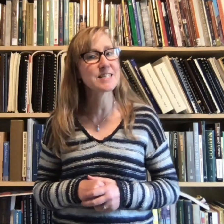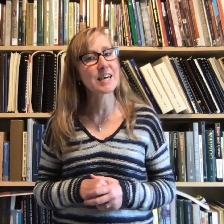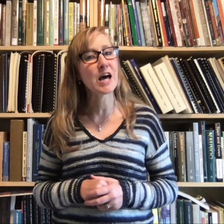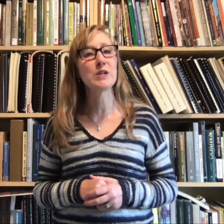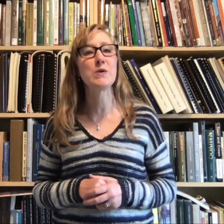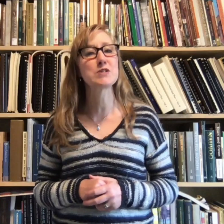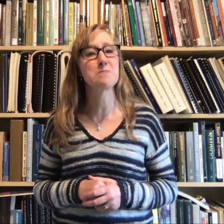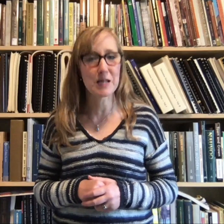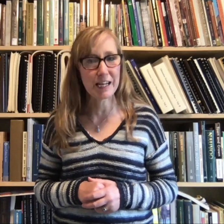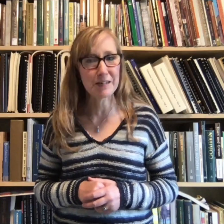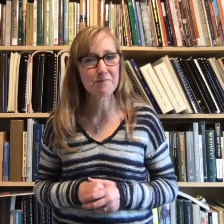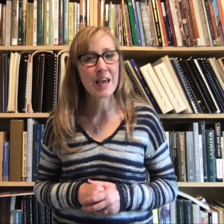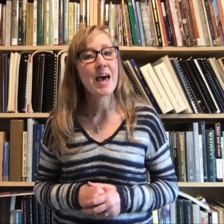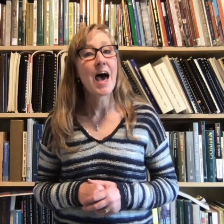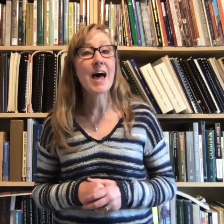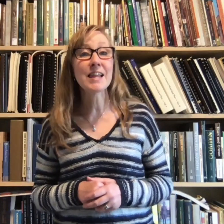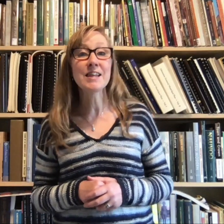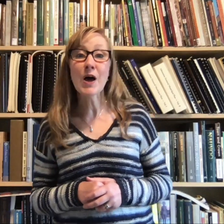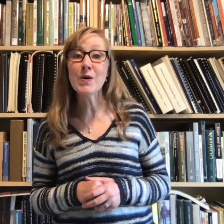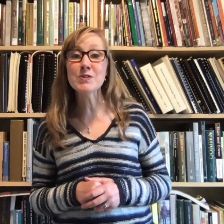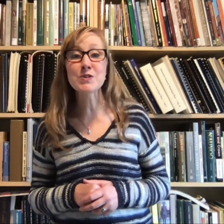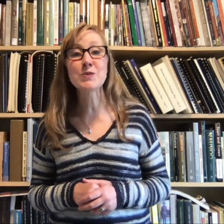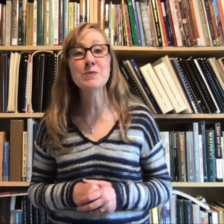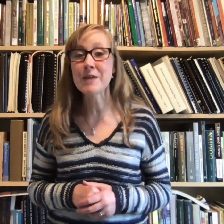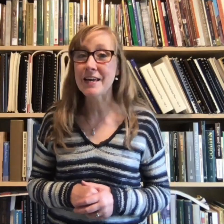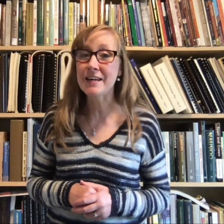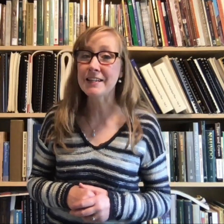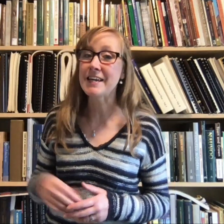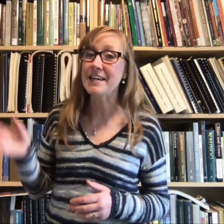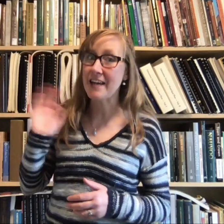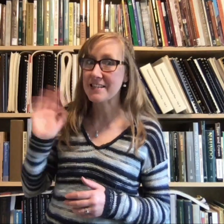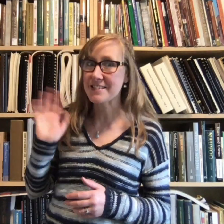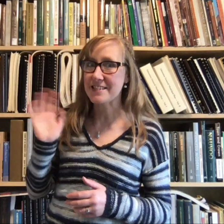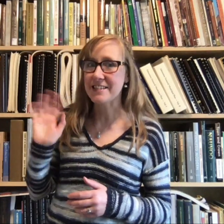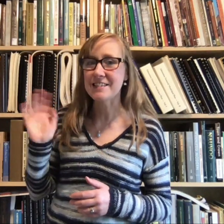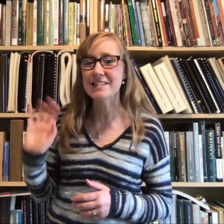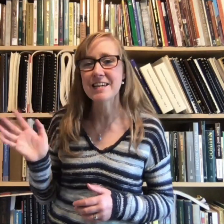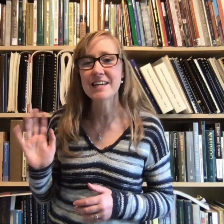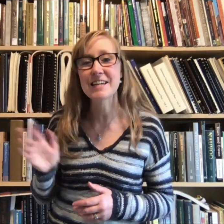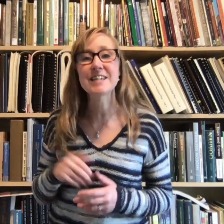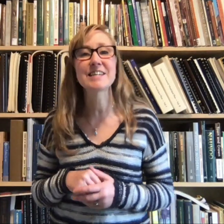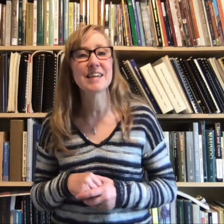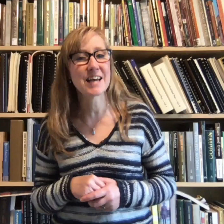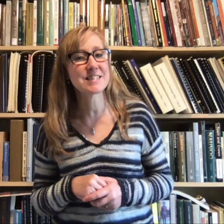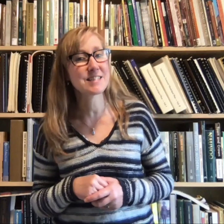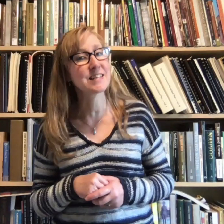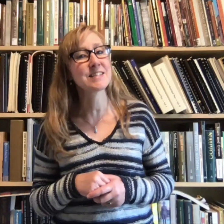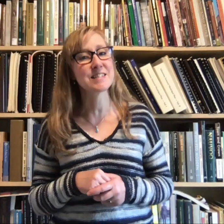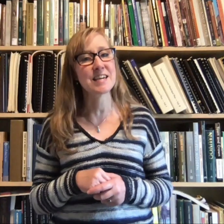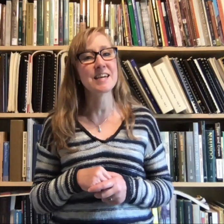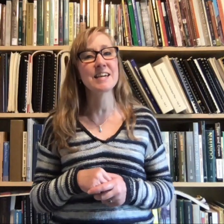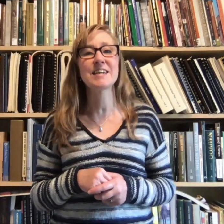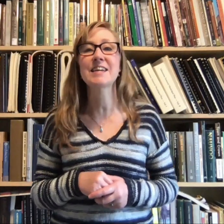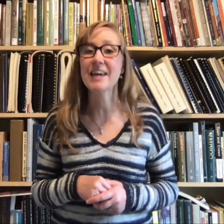sing hello to Millie. Hello to Millie. Yes, indeed. Yes, indeed.